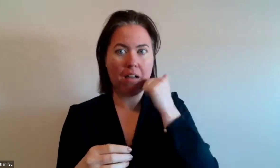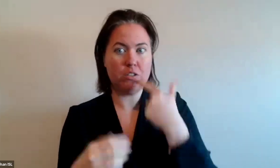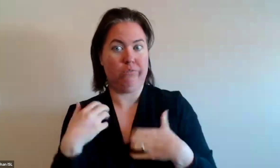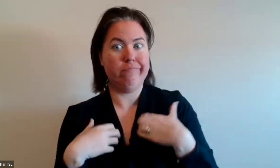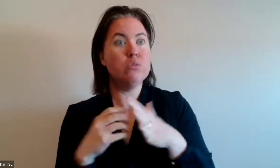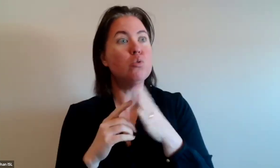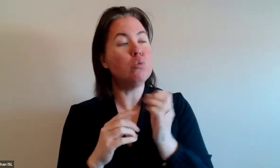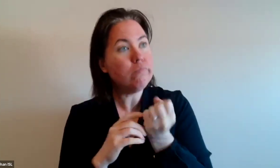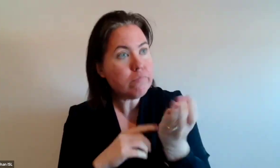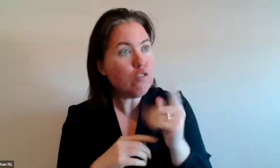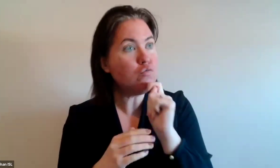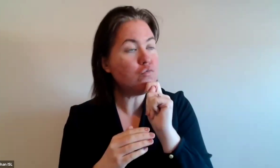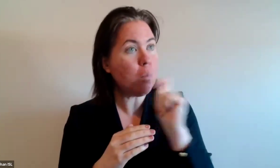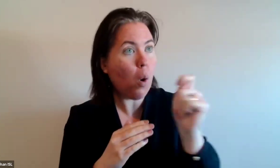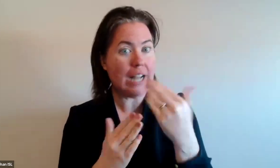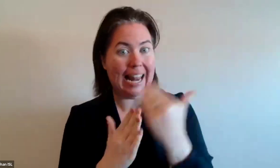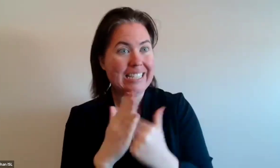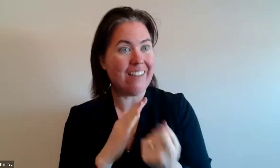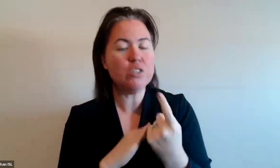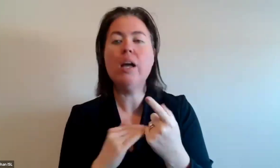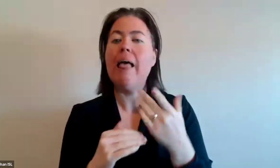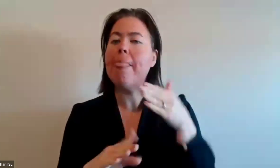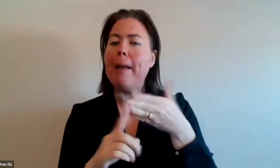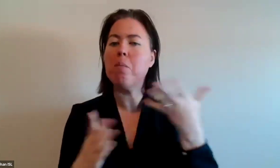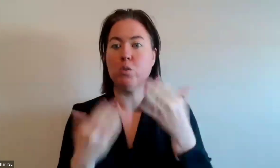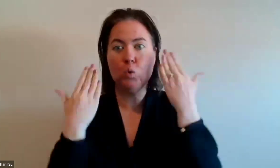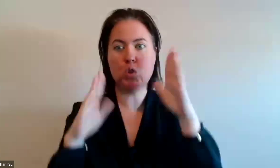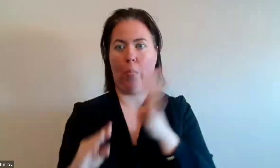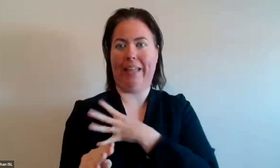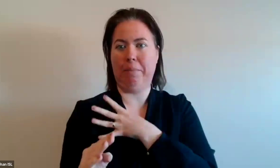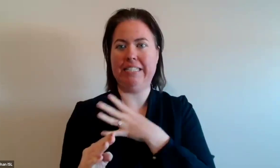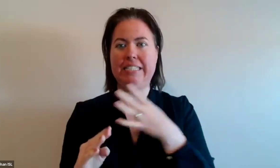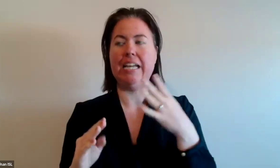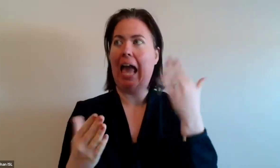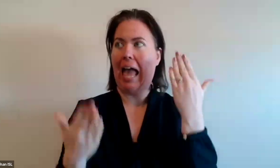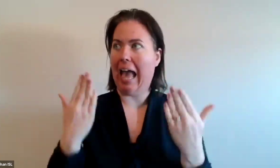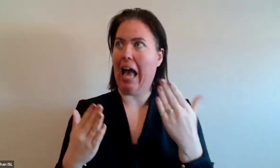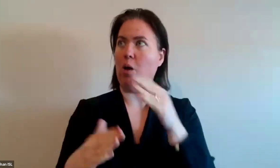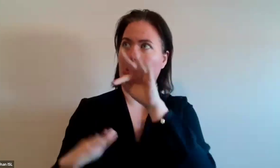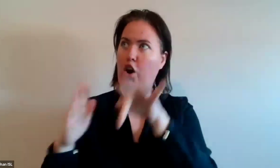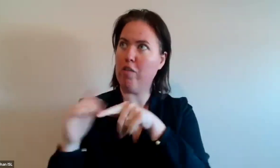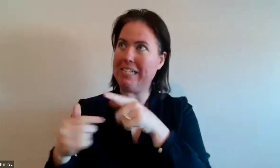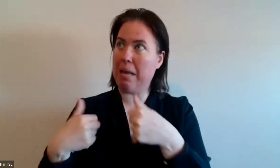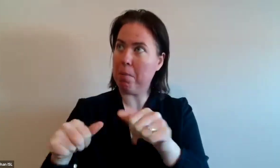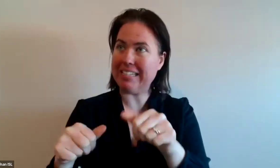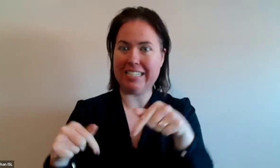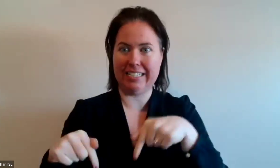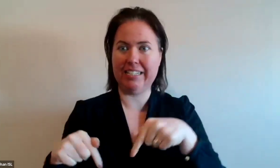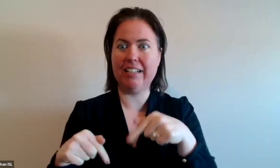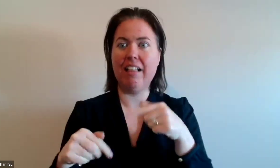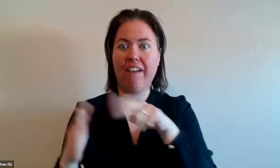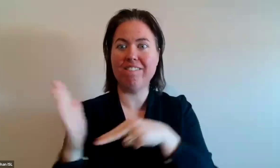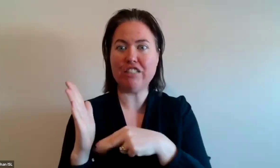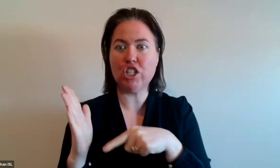to provide the committee with an accurate picture of how the state is implementing the convention. I think it's really important